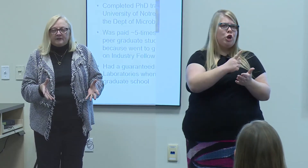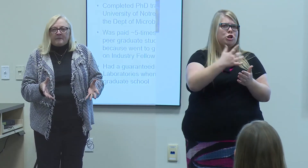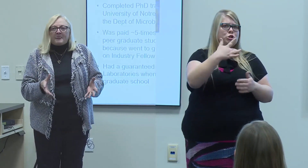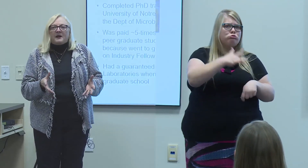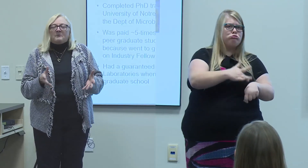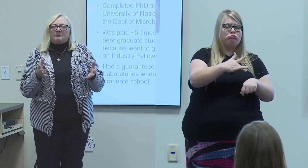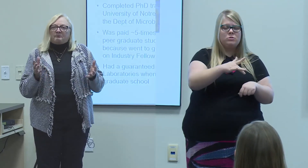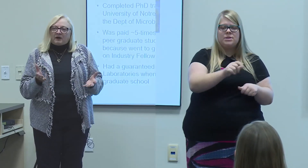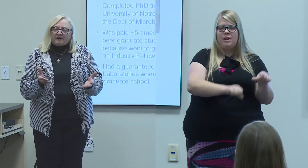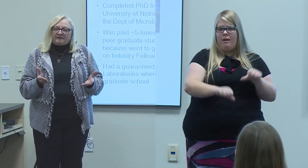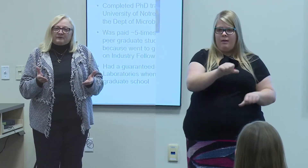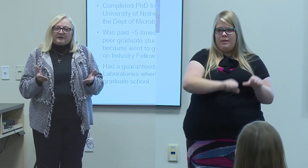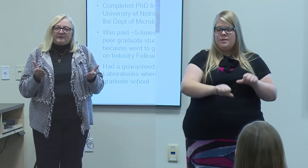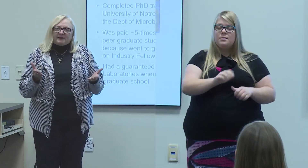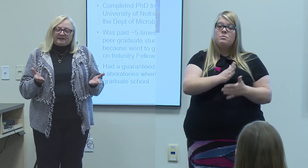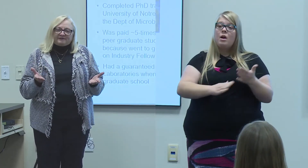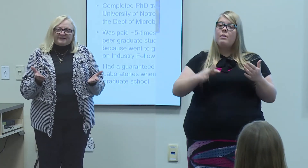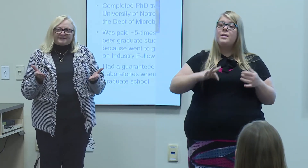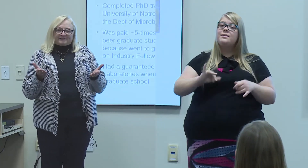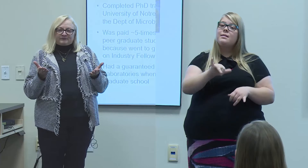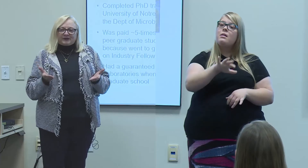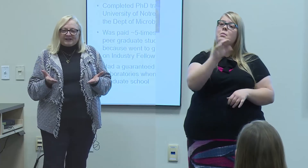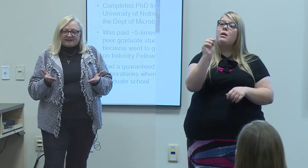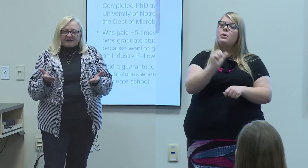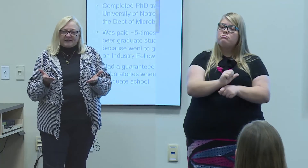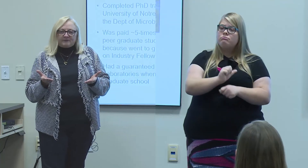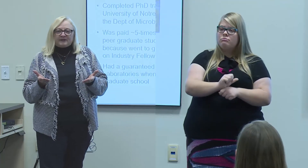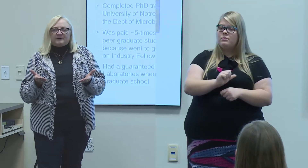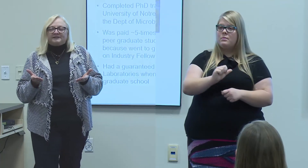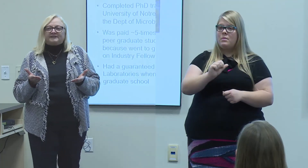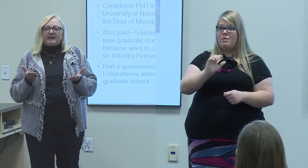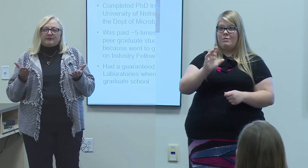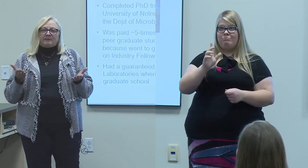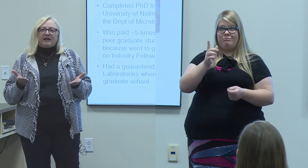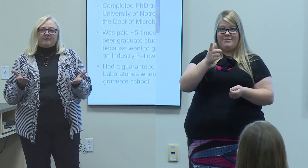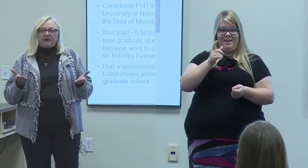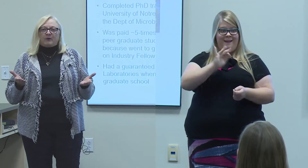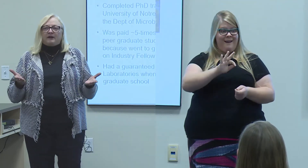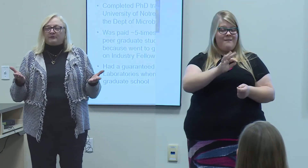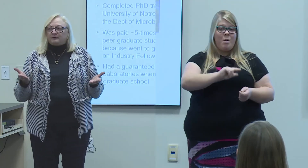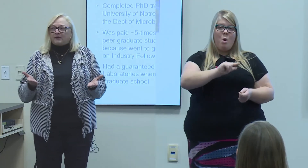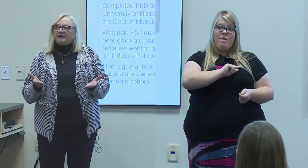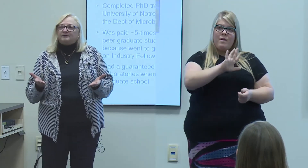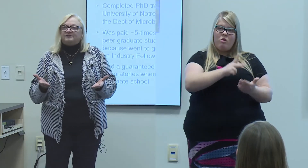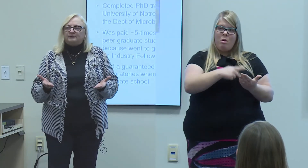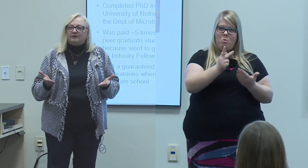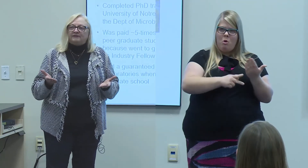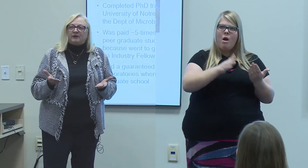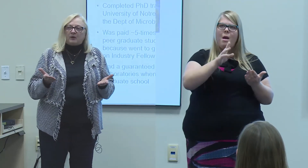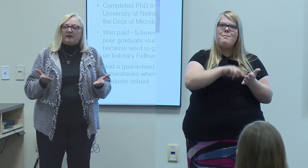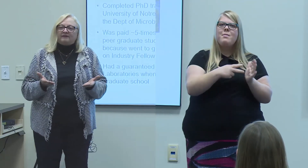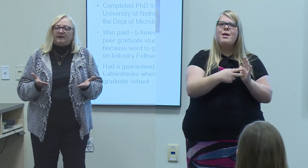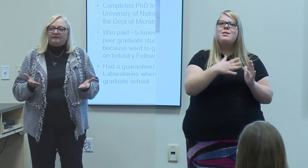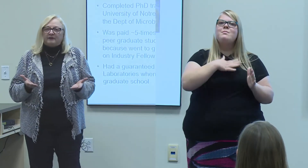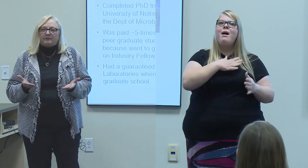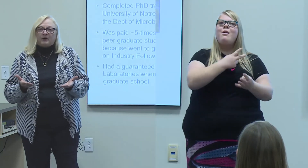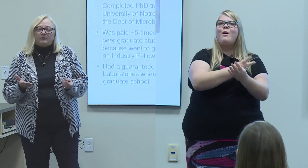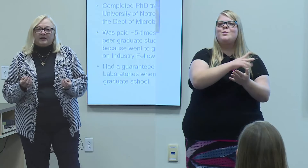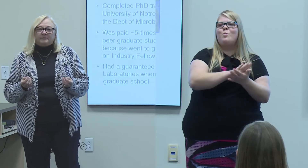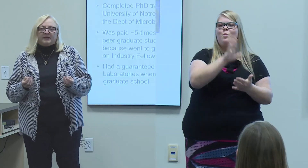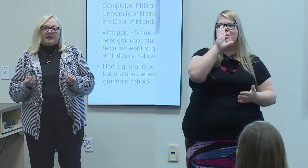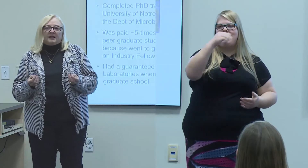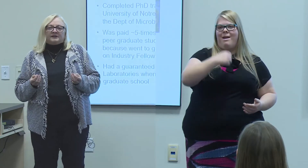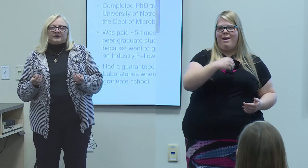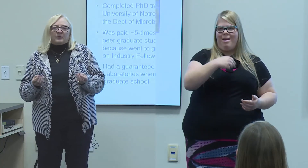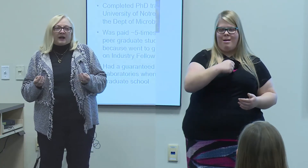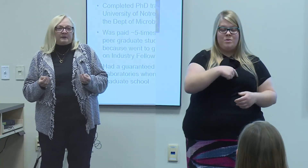science. One of the benefits of working in that company was that they would pay my way through graduate school if I qualified for their